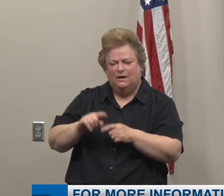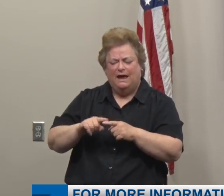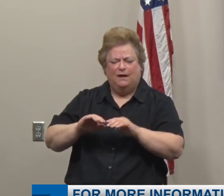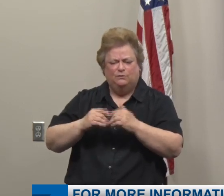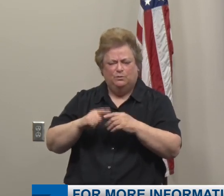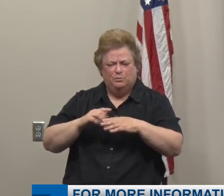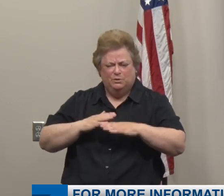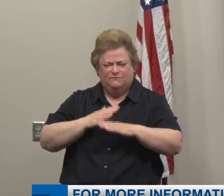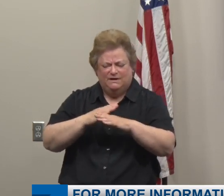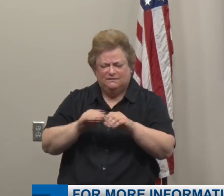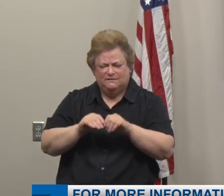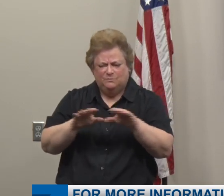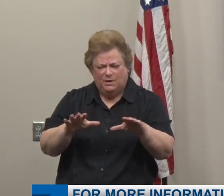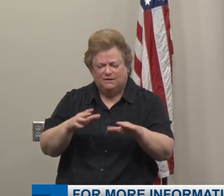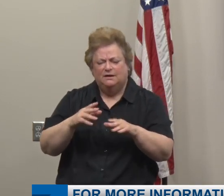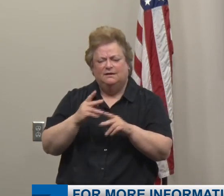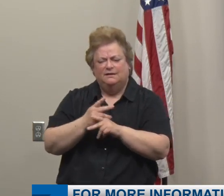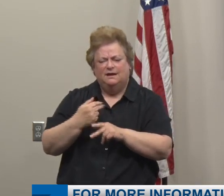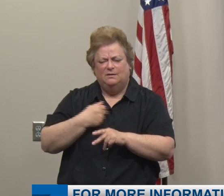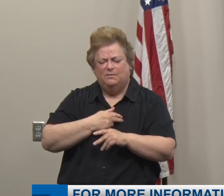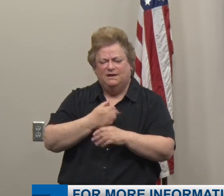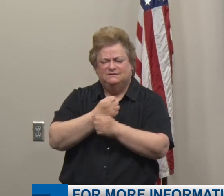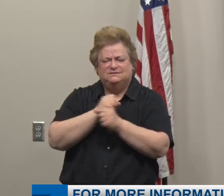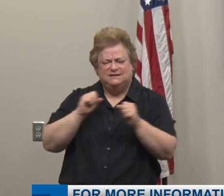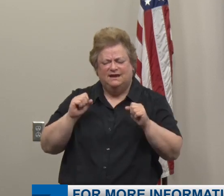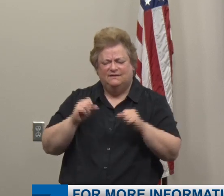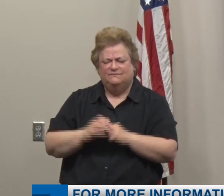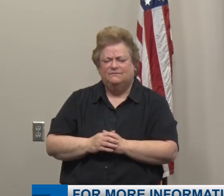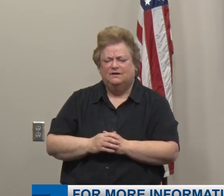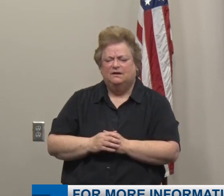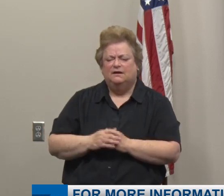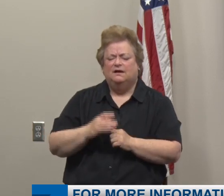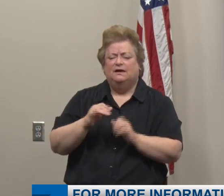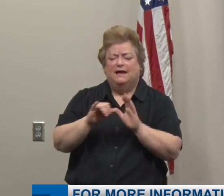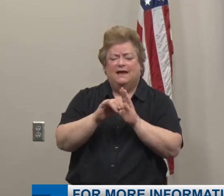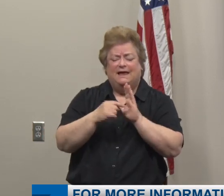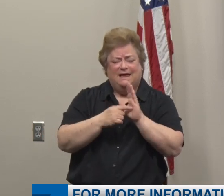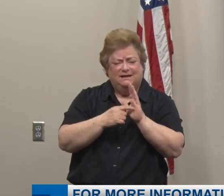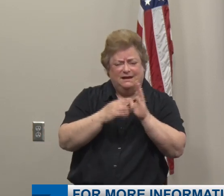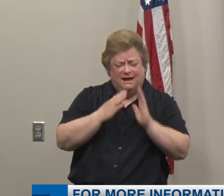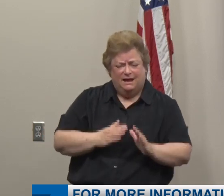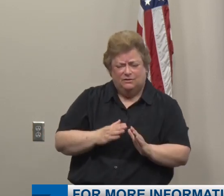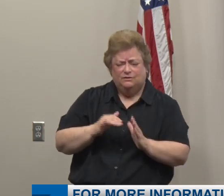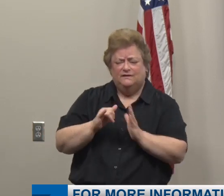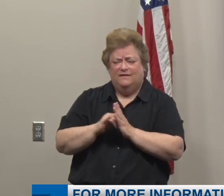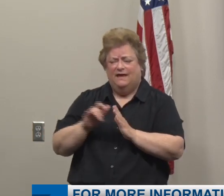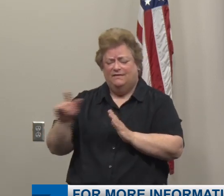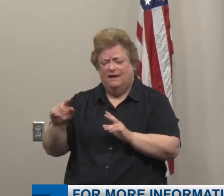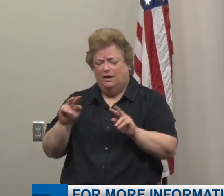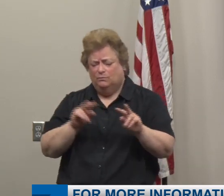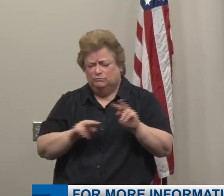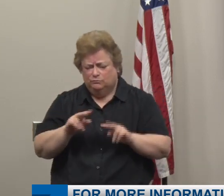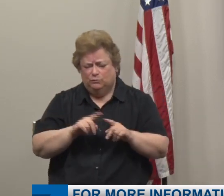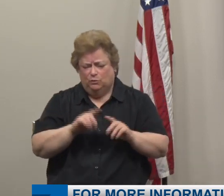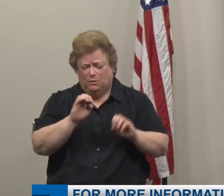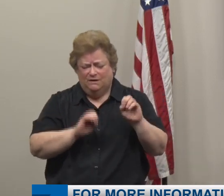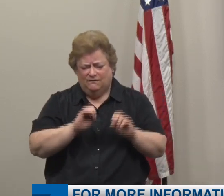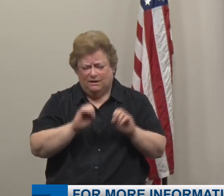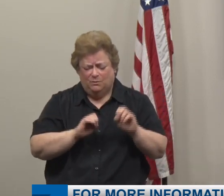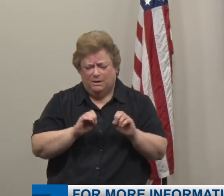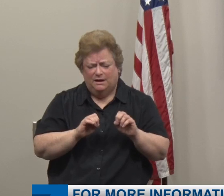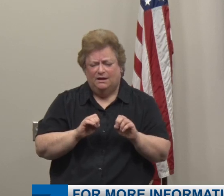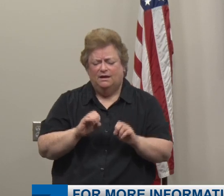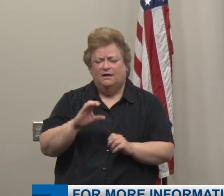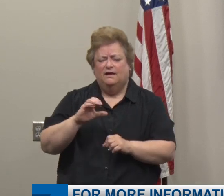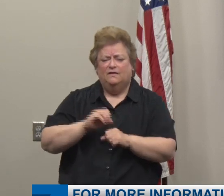19 and keep us all safe some of the key indicators our public health officials will continue to evaluate include